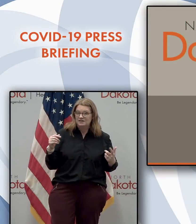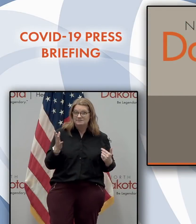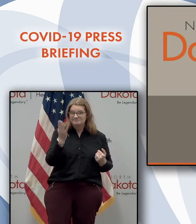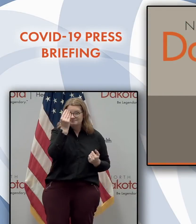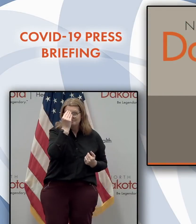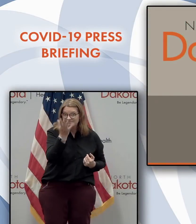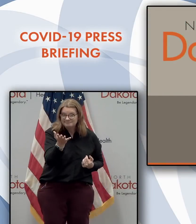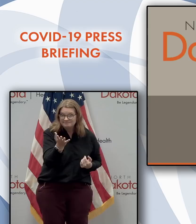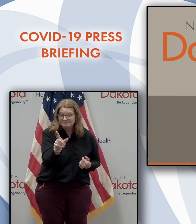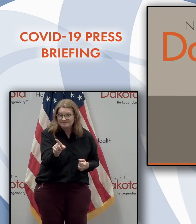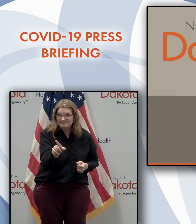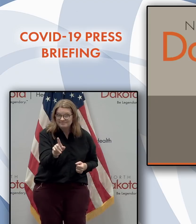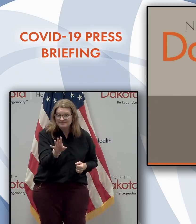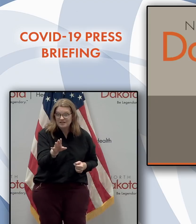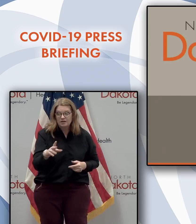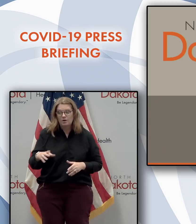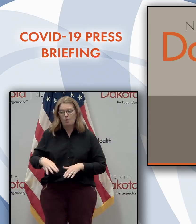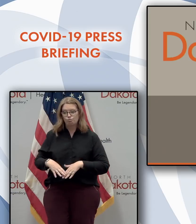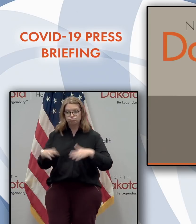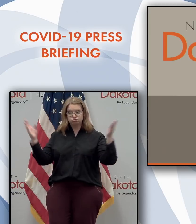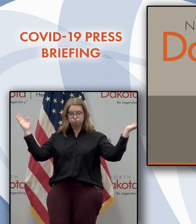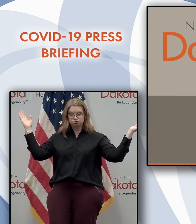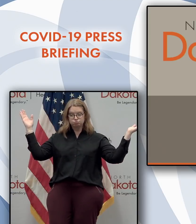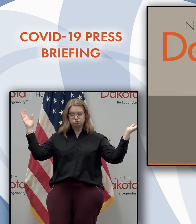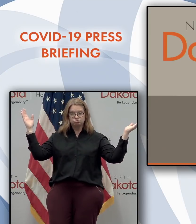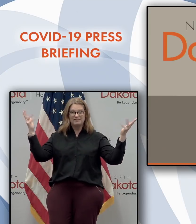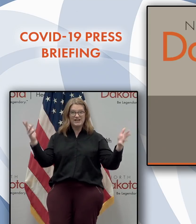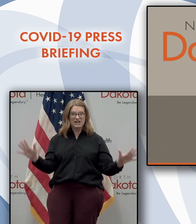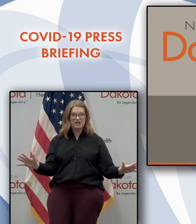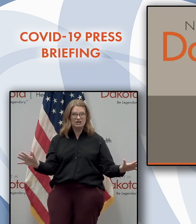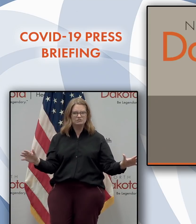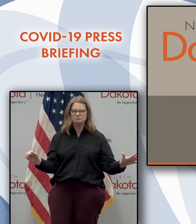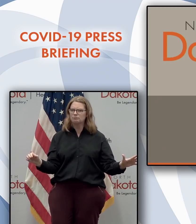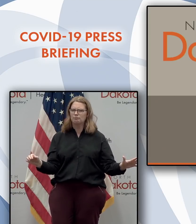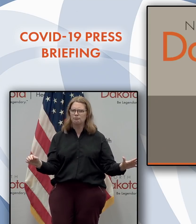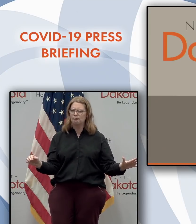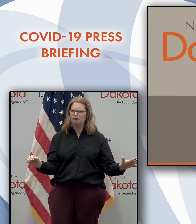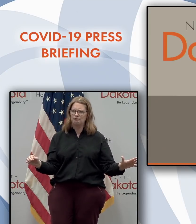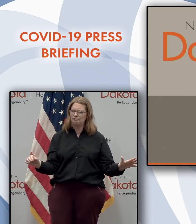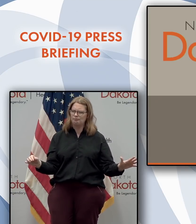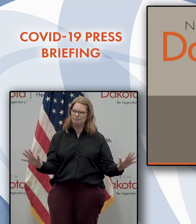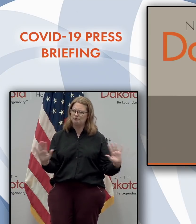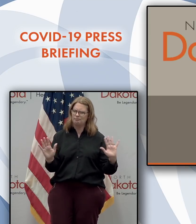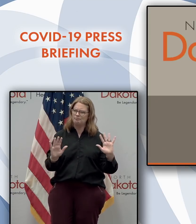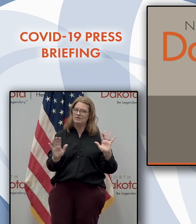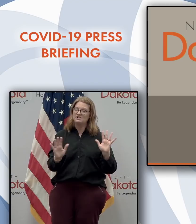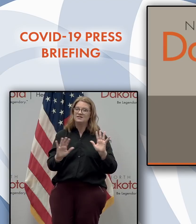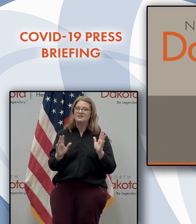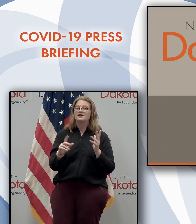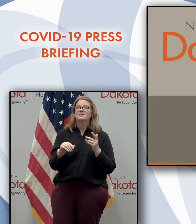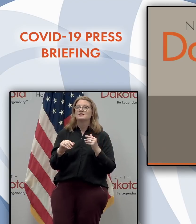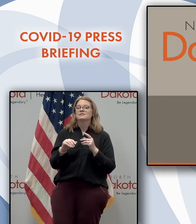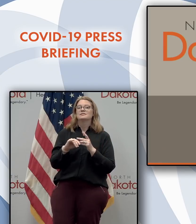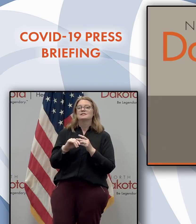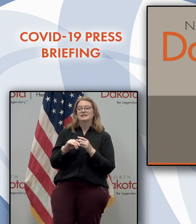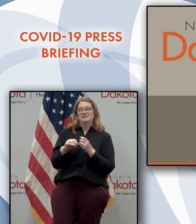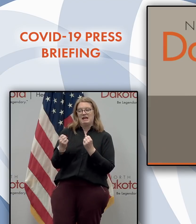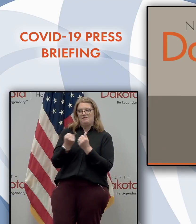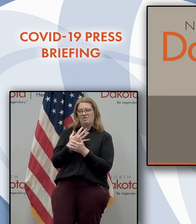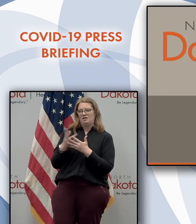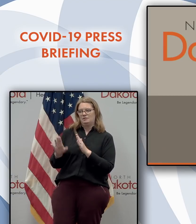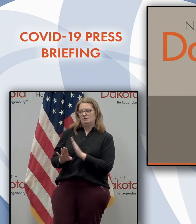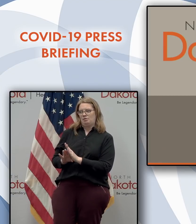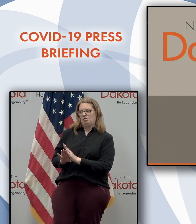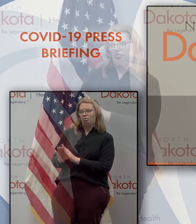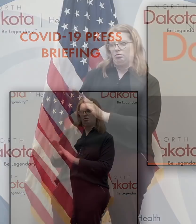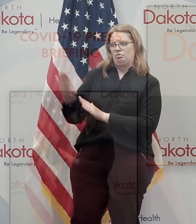not headed towards let's open up completely and everything's behind us, because the numbers, both hospitalization and positivity rate, are trending the wrong way. So